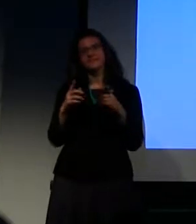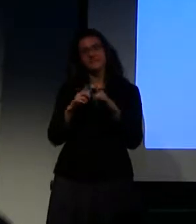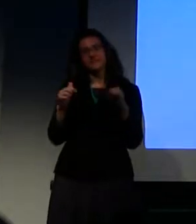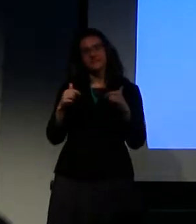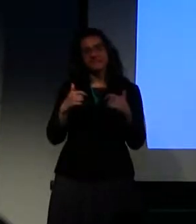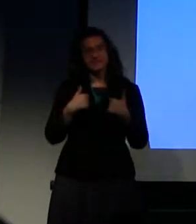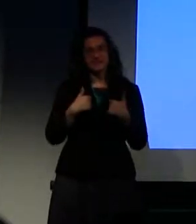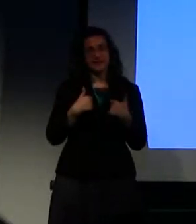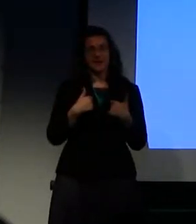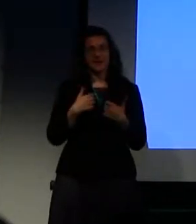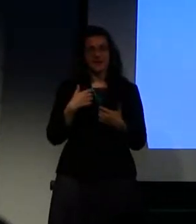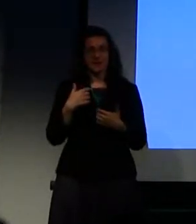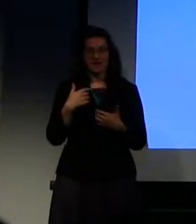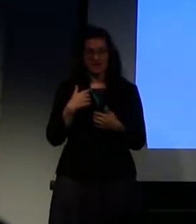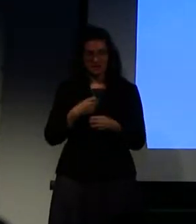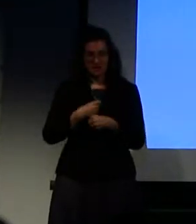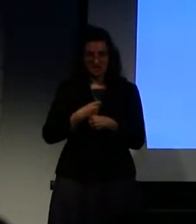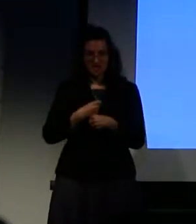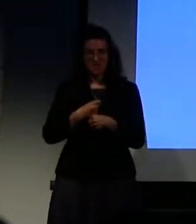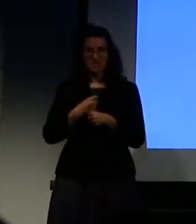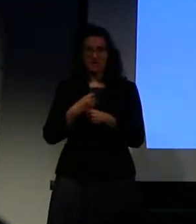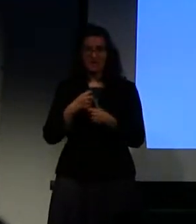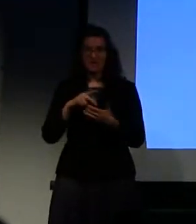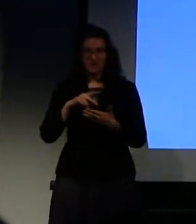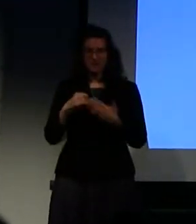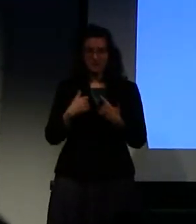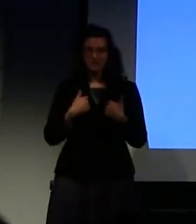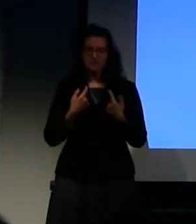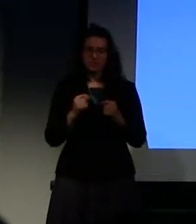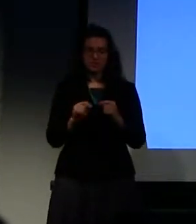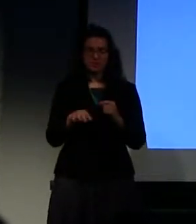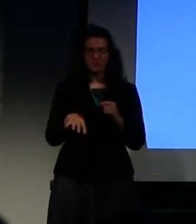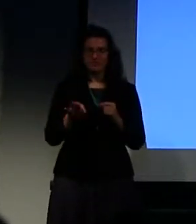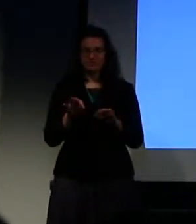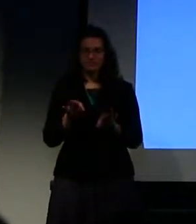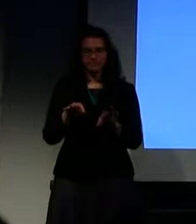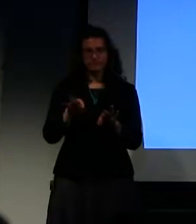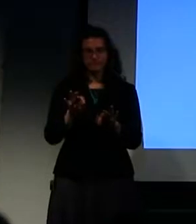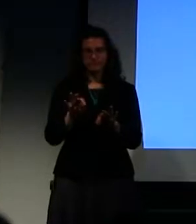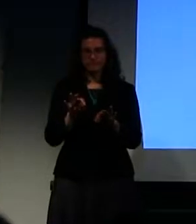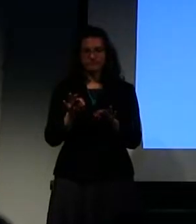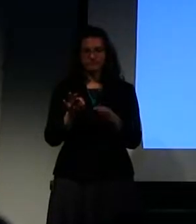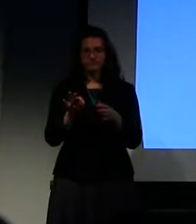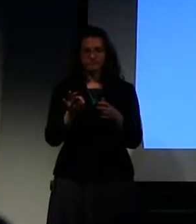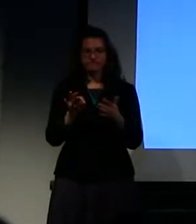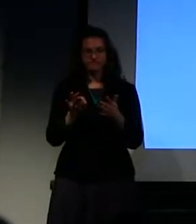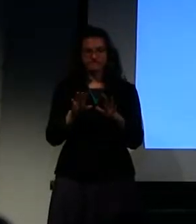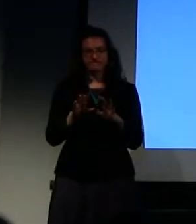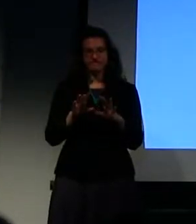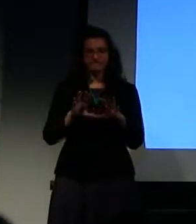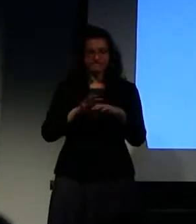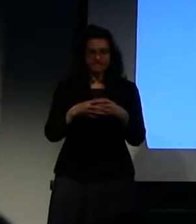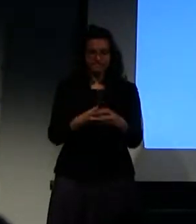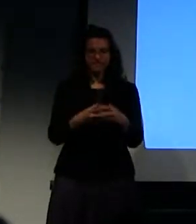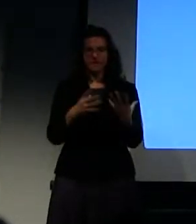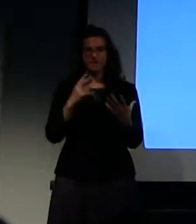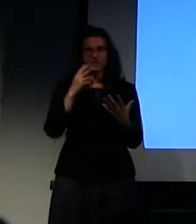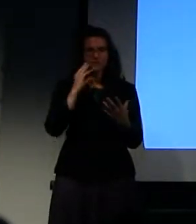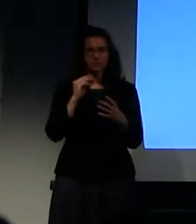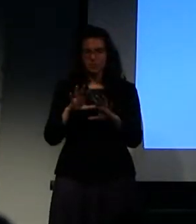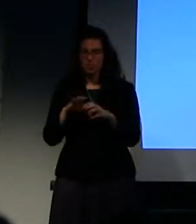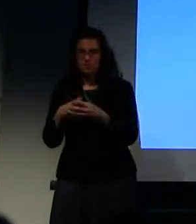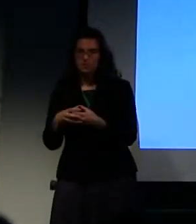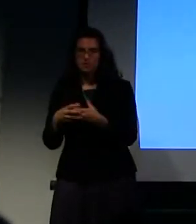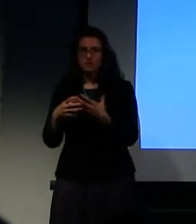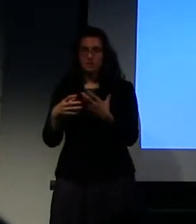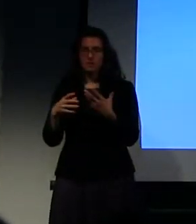creating projects, I try to pinpoint maybe a group of experiences or a group of symptoms.